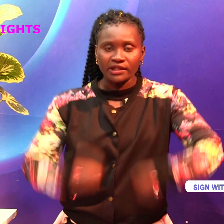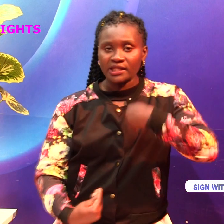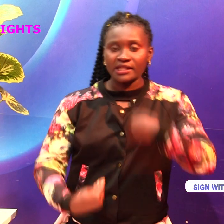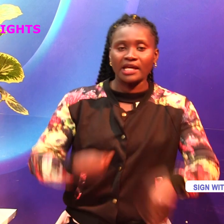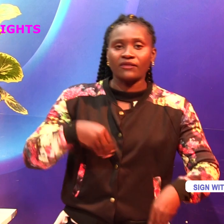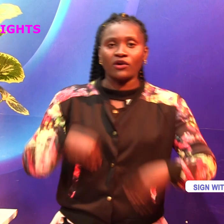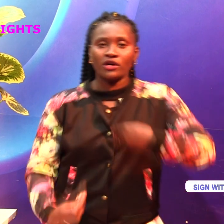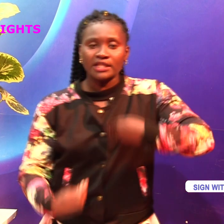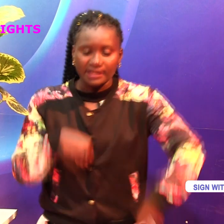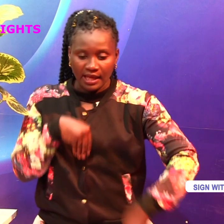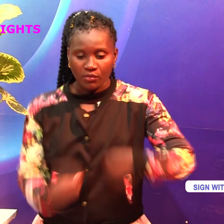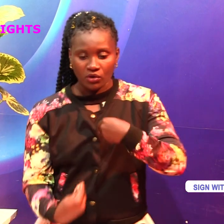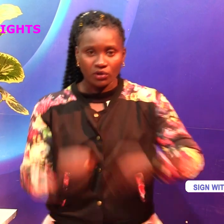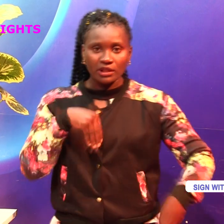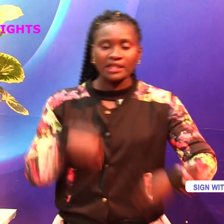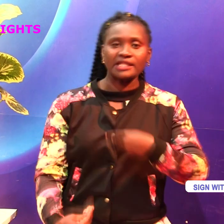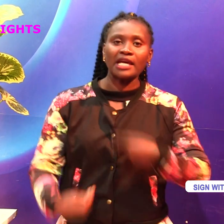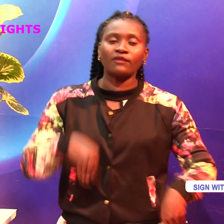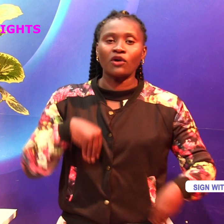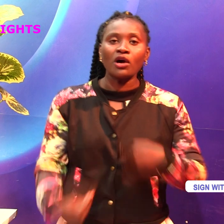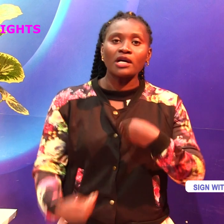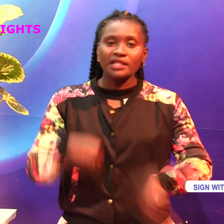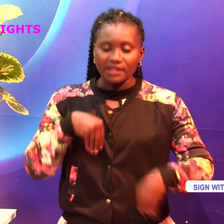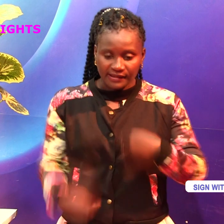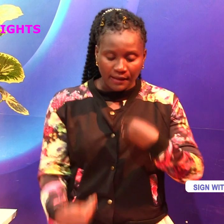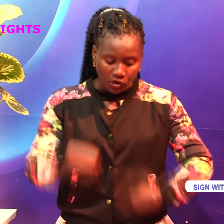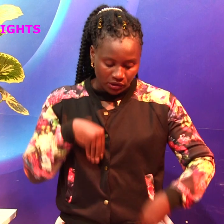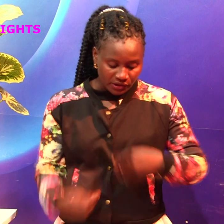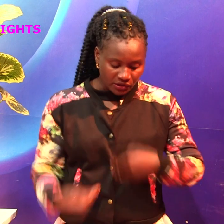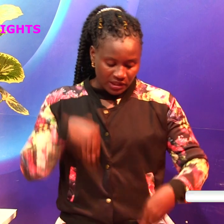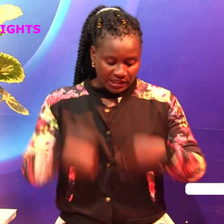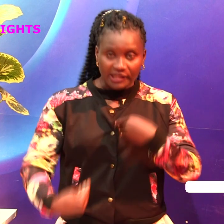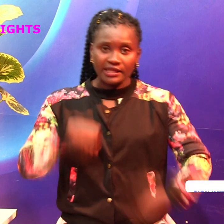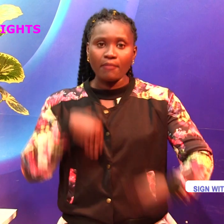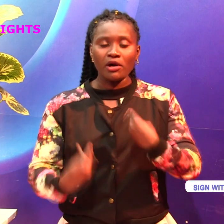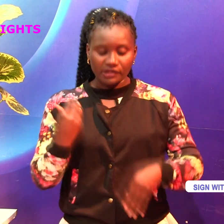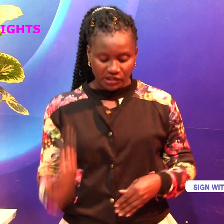this is a sign for disable. This is a sign for disable. So disabled